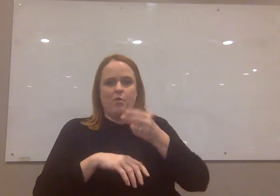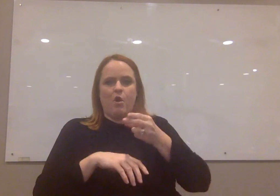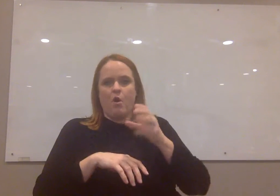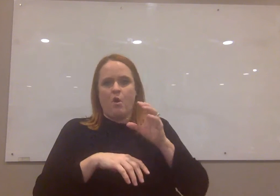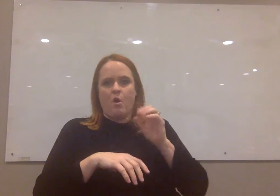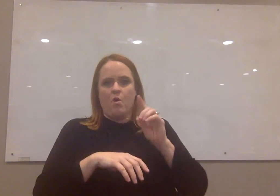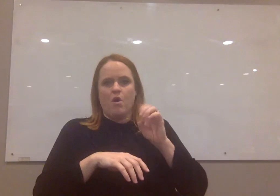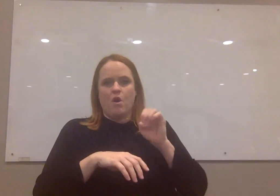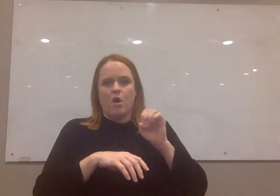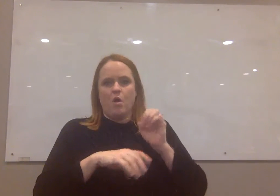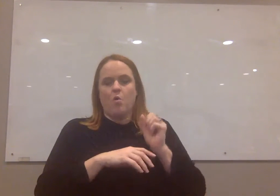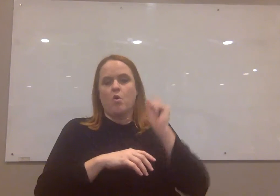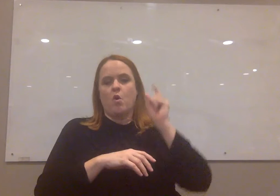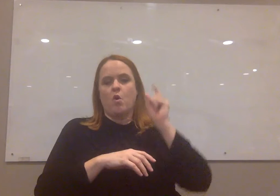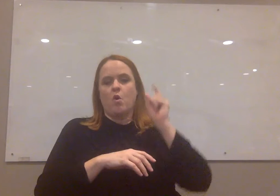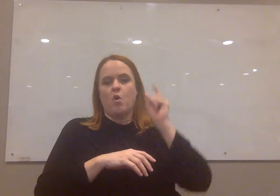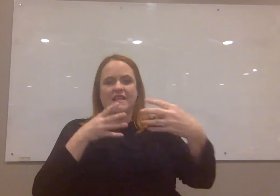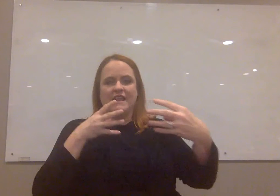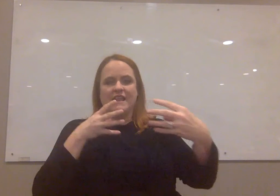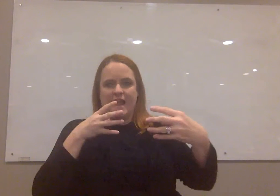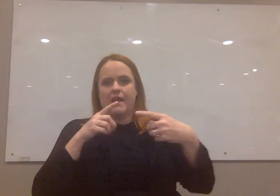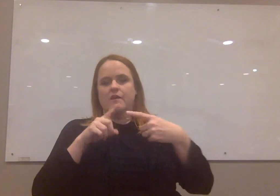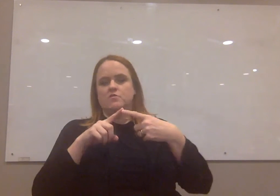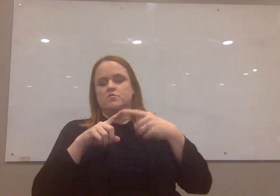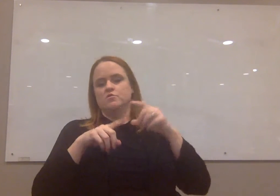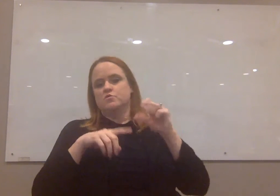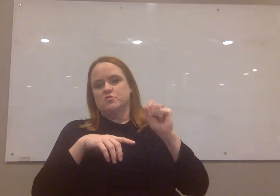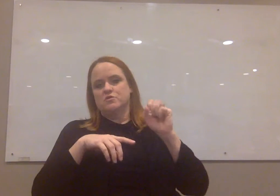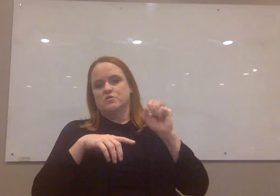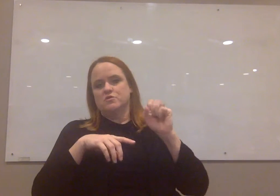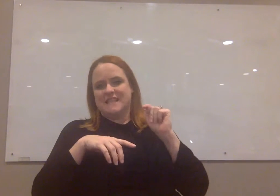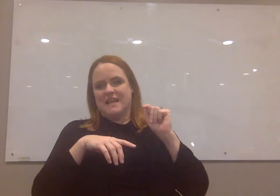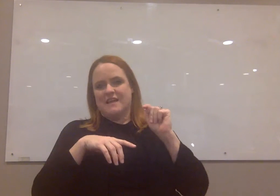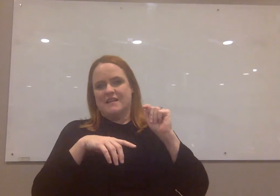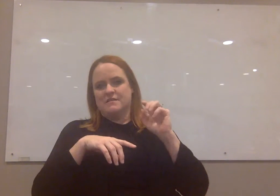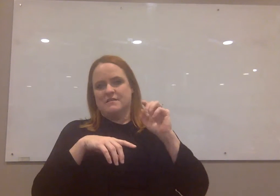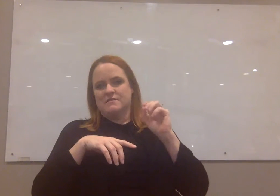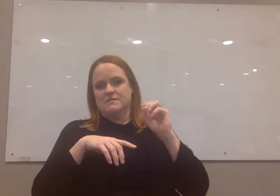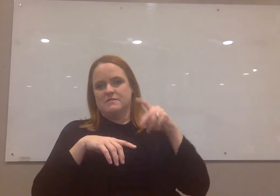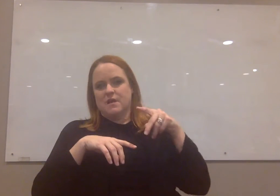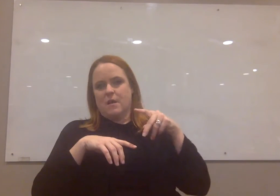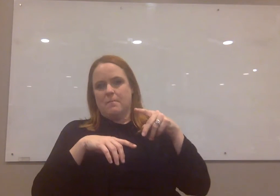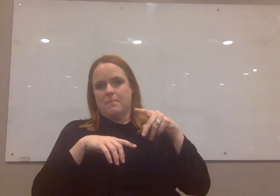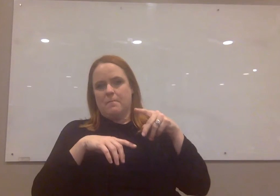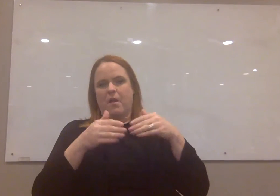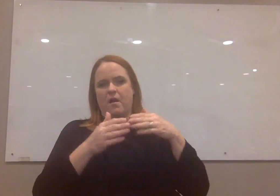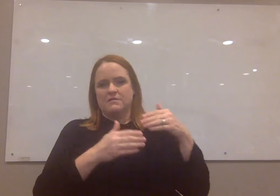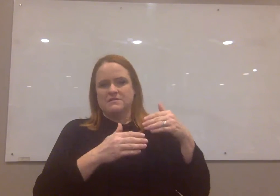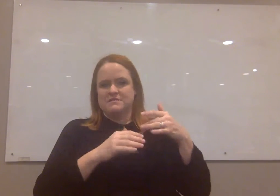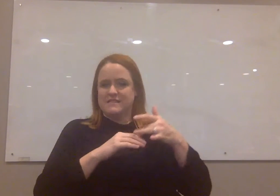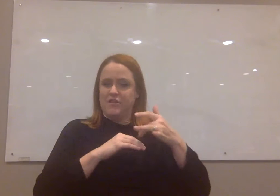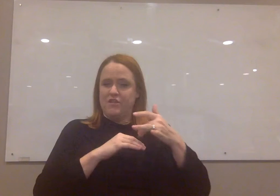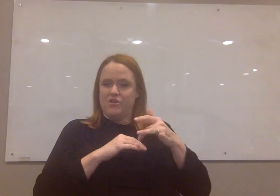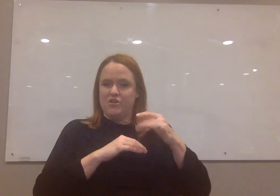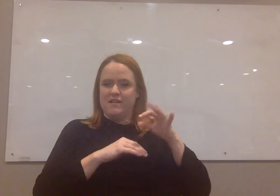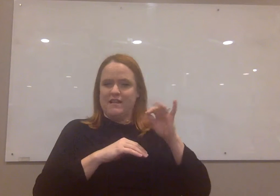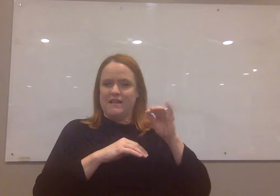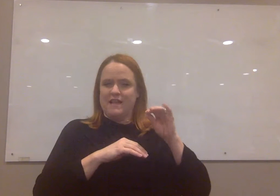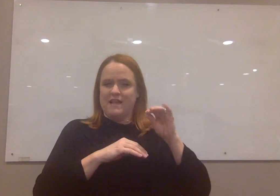the net to set-top boxes or whatever, what they were thinking back in the early 90s, why their serialization sucked so